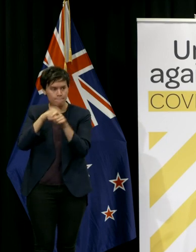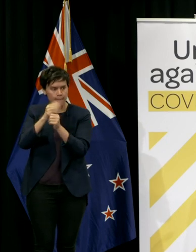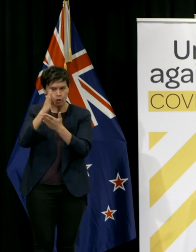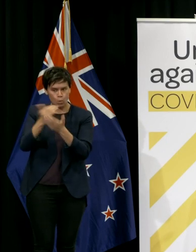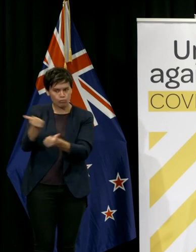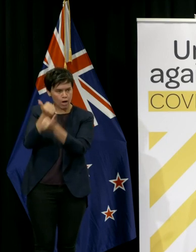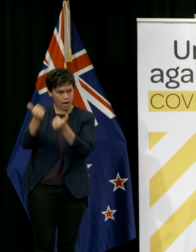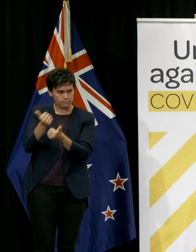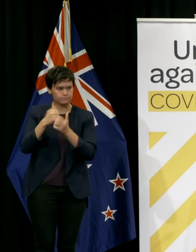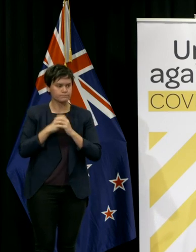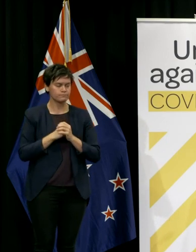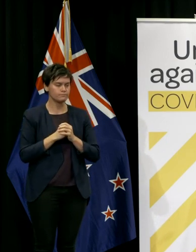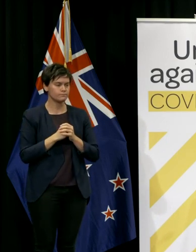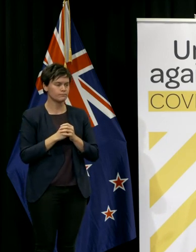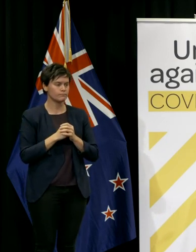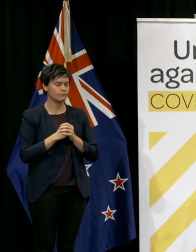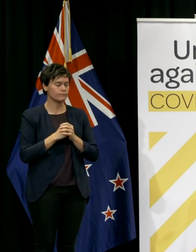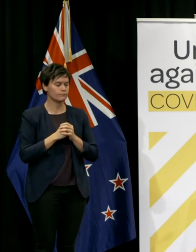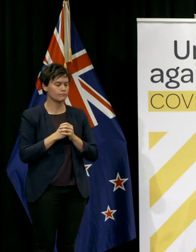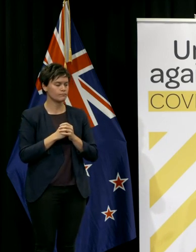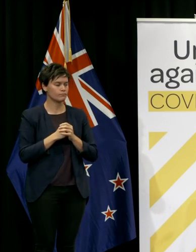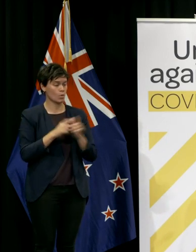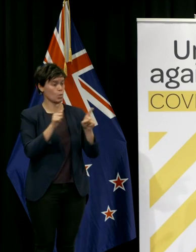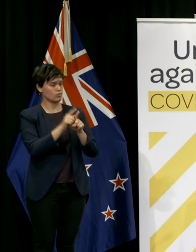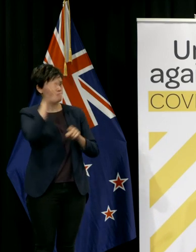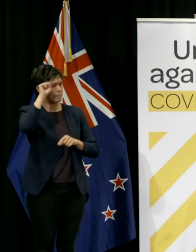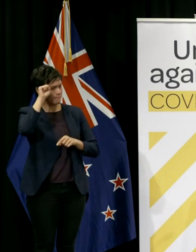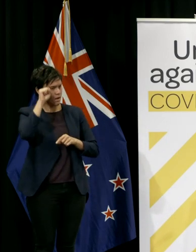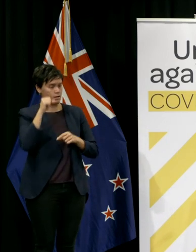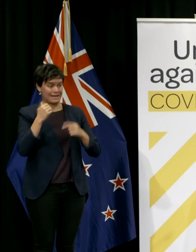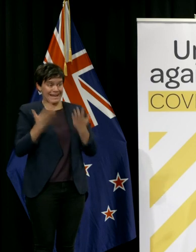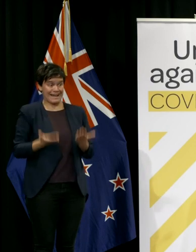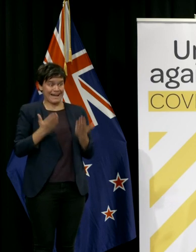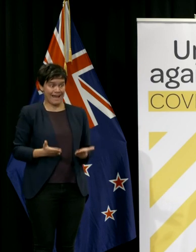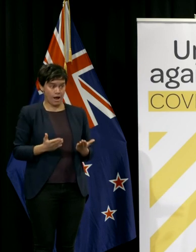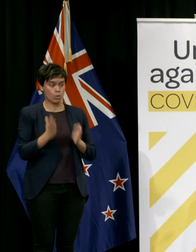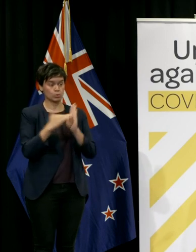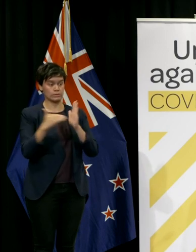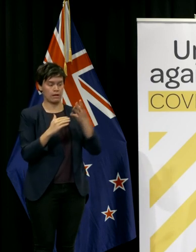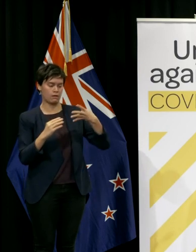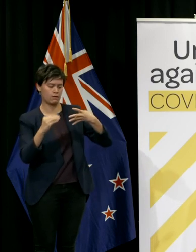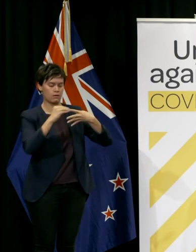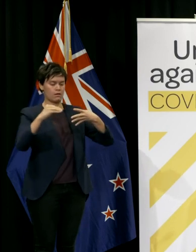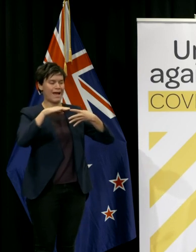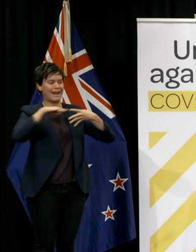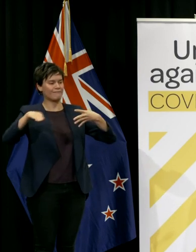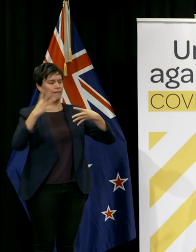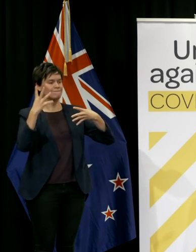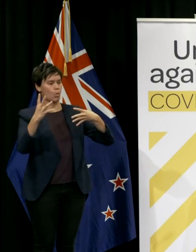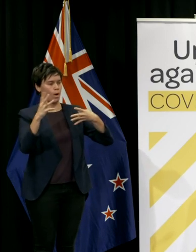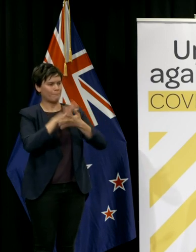now at a point where we're at alert level 4, so people will be self-isolating anyway, but if